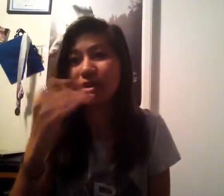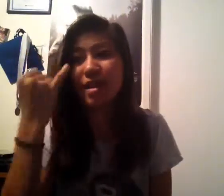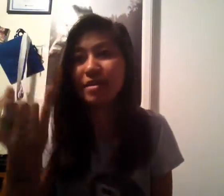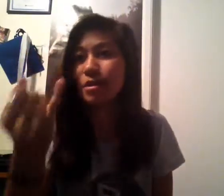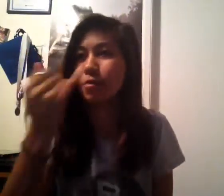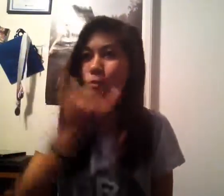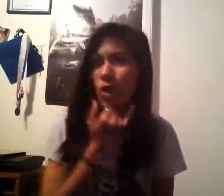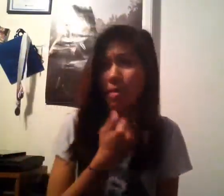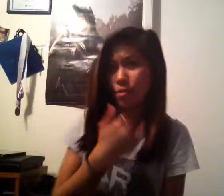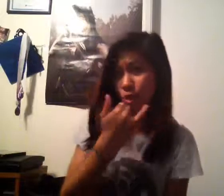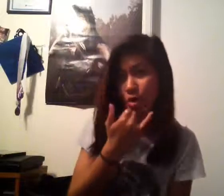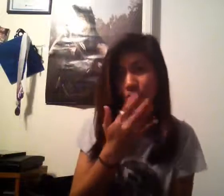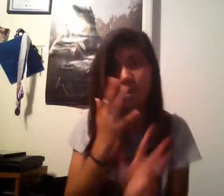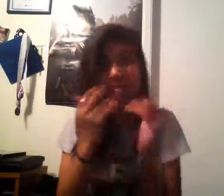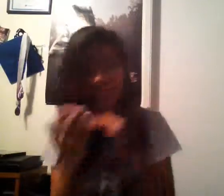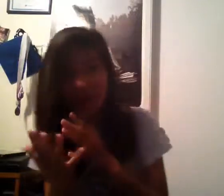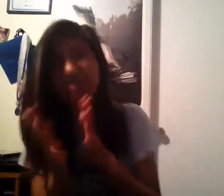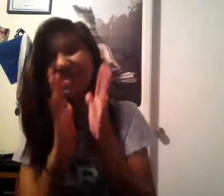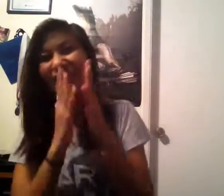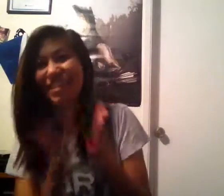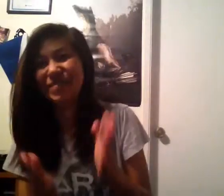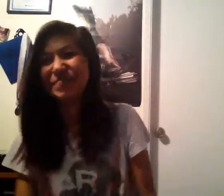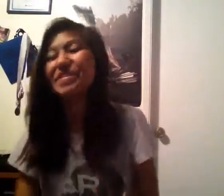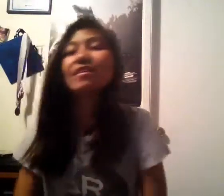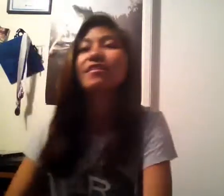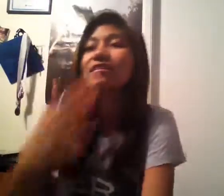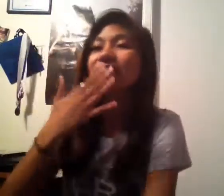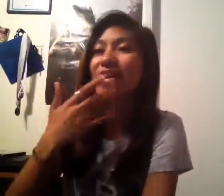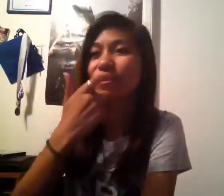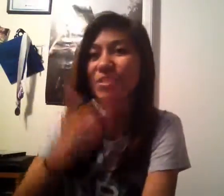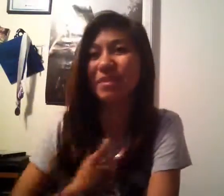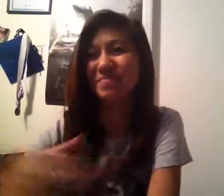idea. Am I wrong? Or mess up? Thank you. Thank you for watching me. Thank